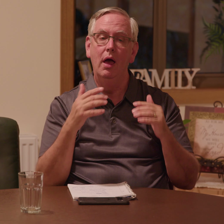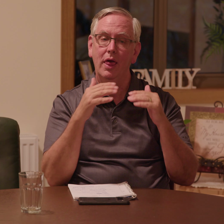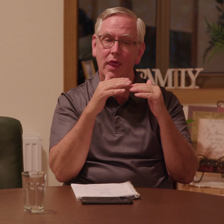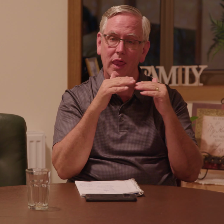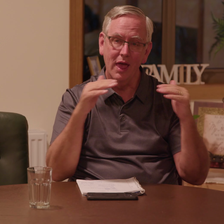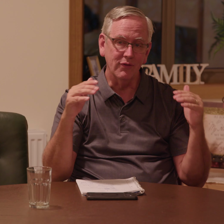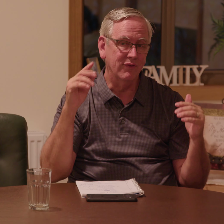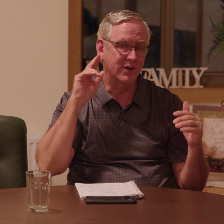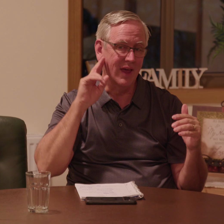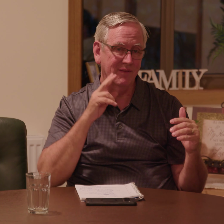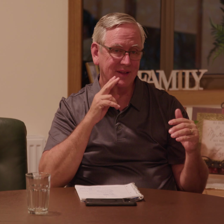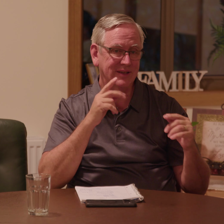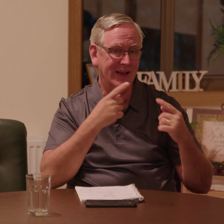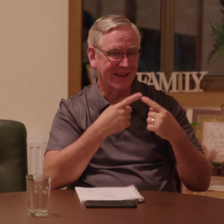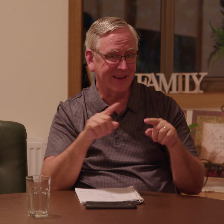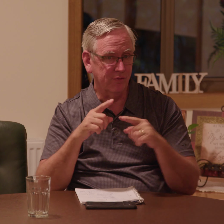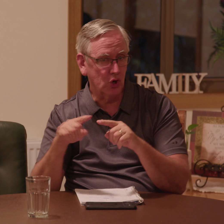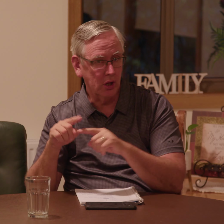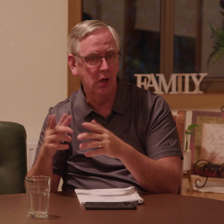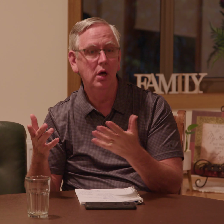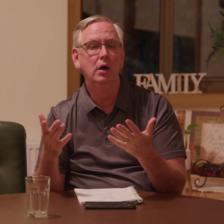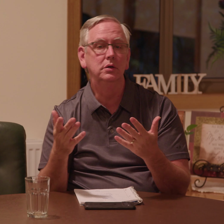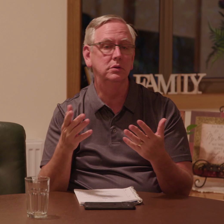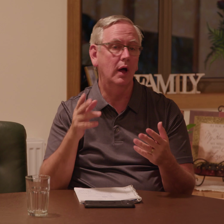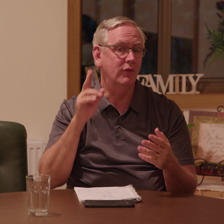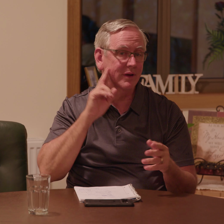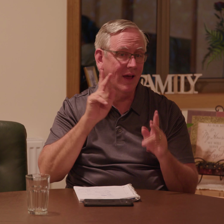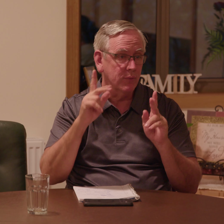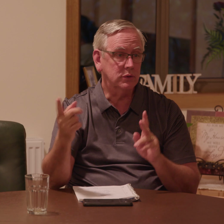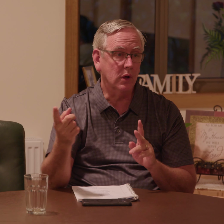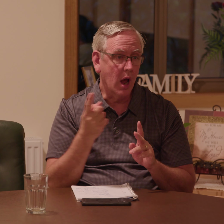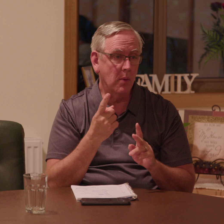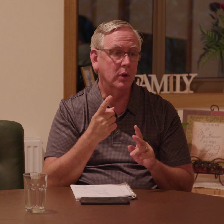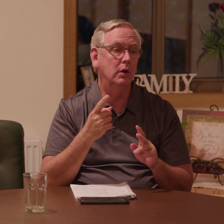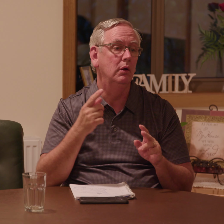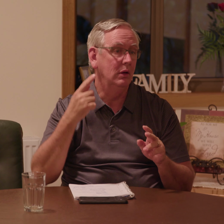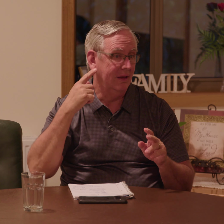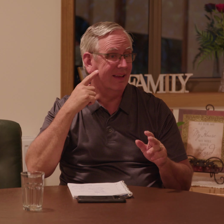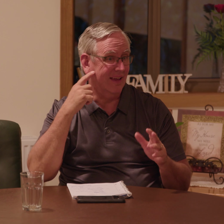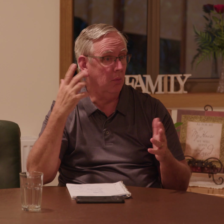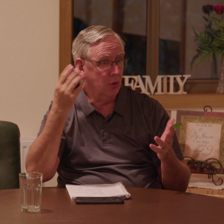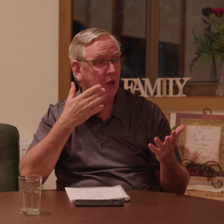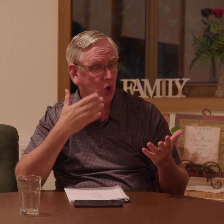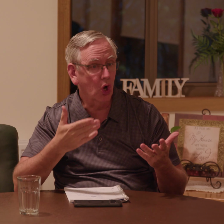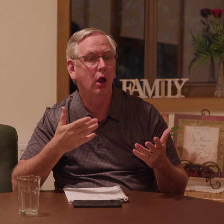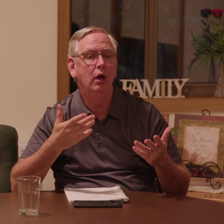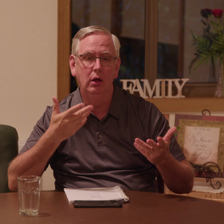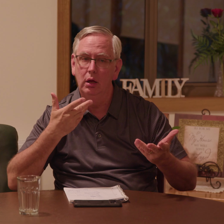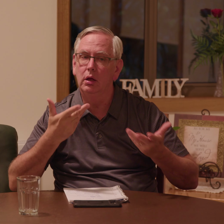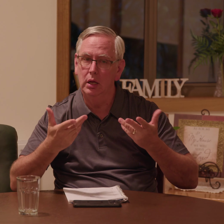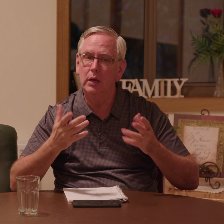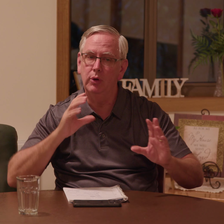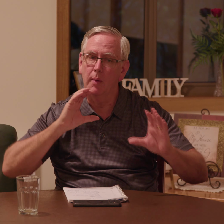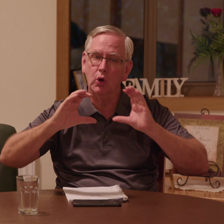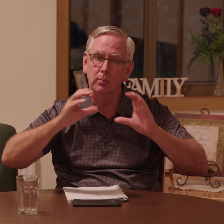So the level of deafness is different. If a deaf person comes and they can hear pretty good,